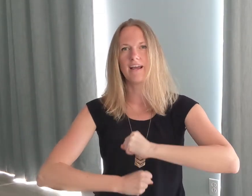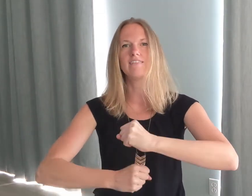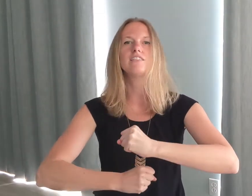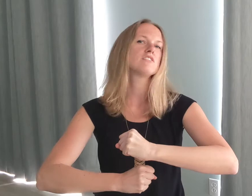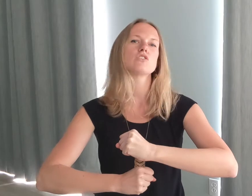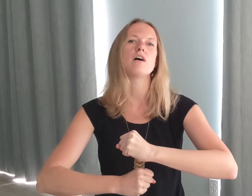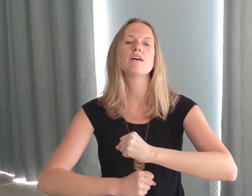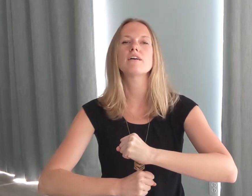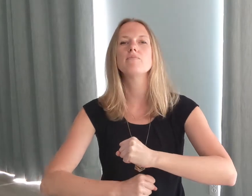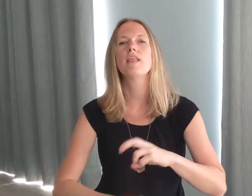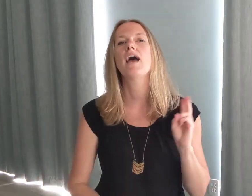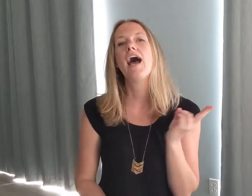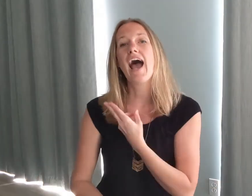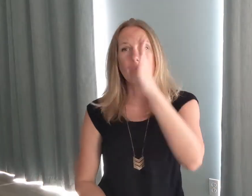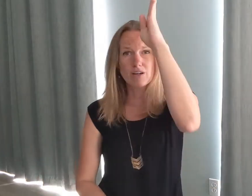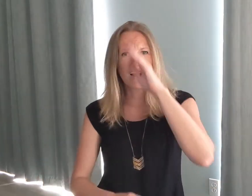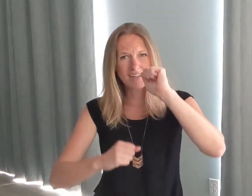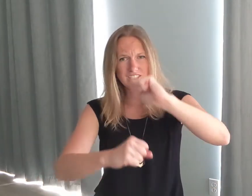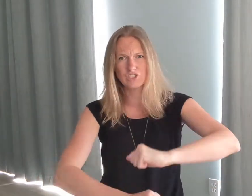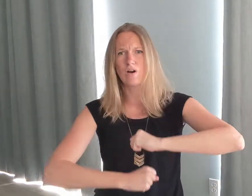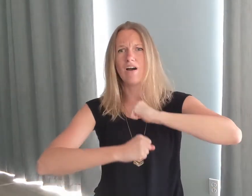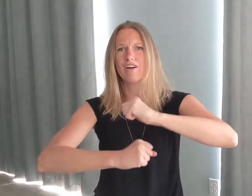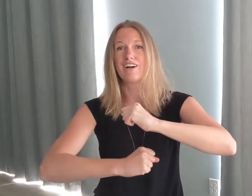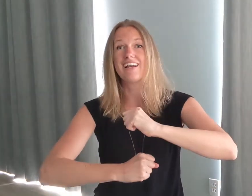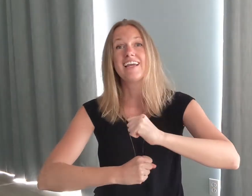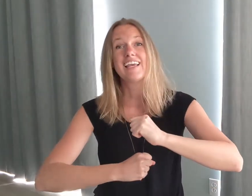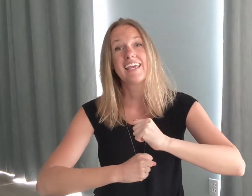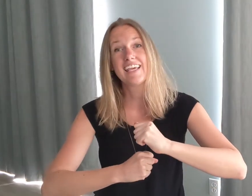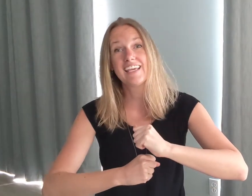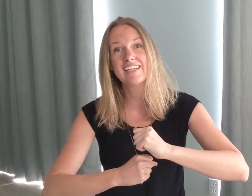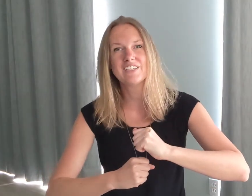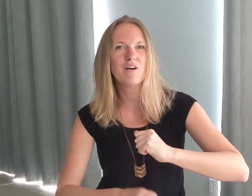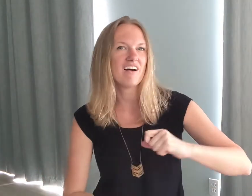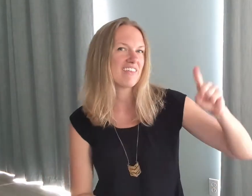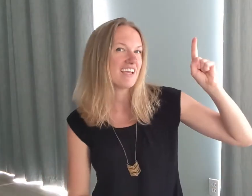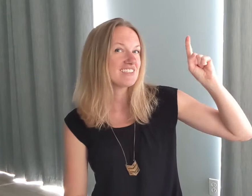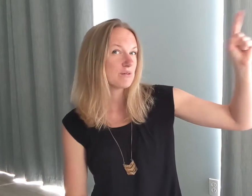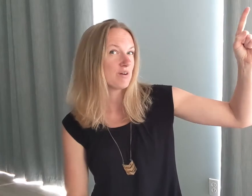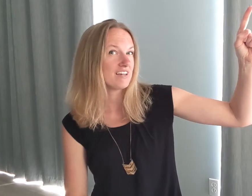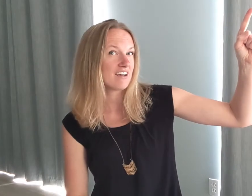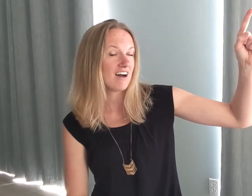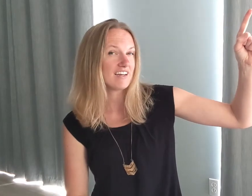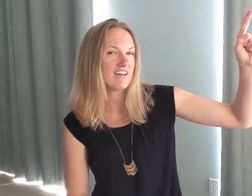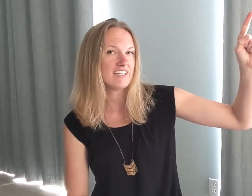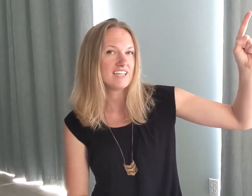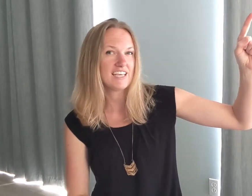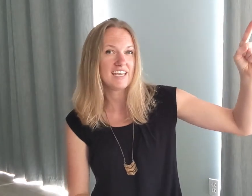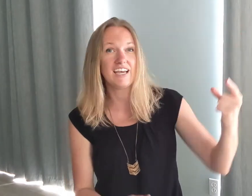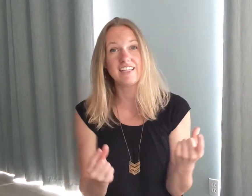around, stronger. Our God is stronger. He can do all things. So pointing to God in heaven, he, and then